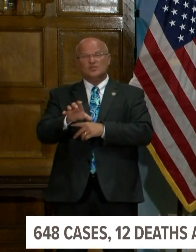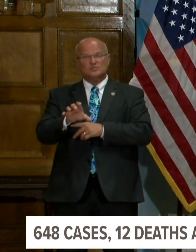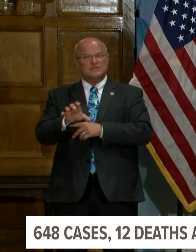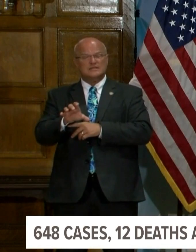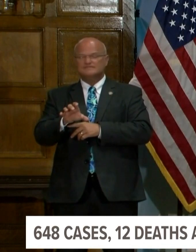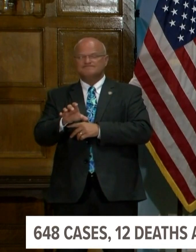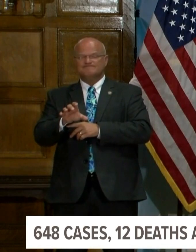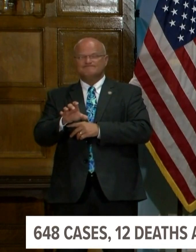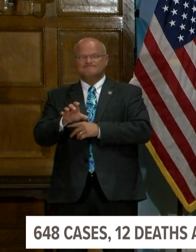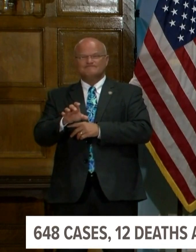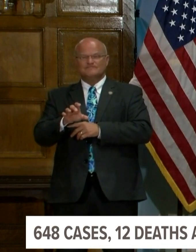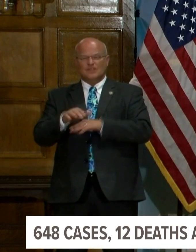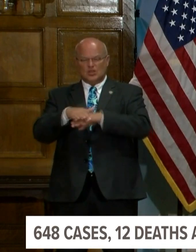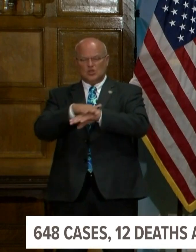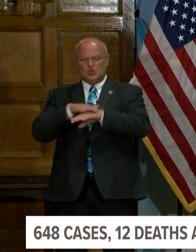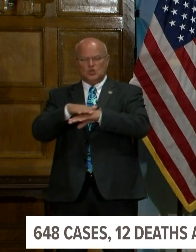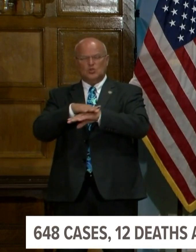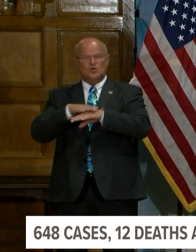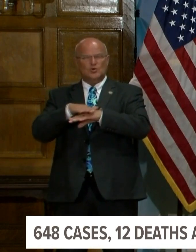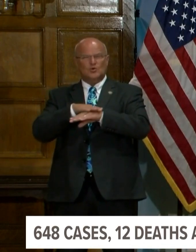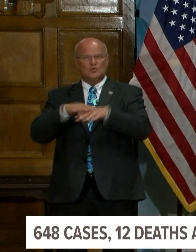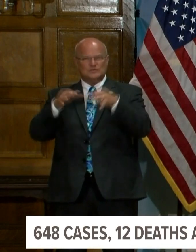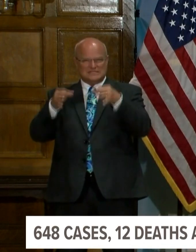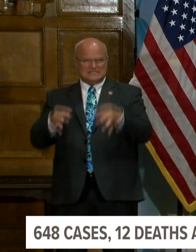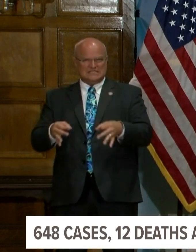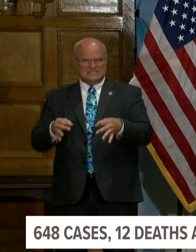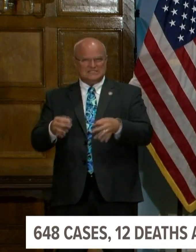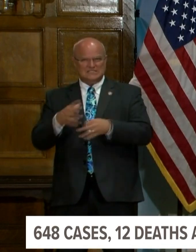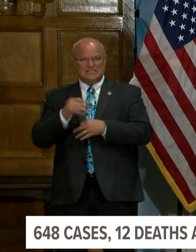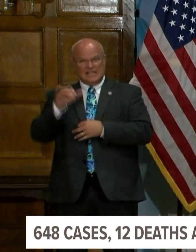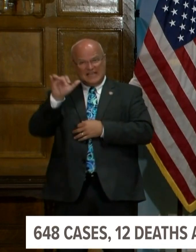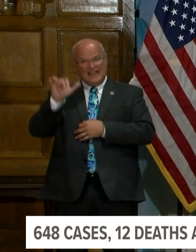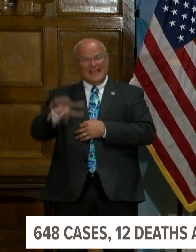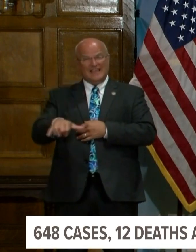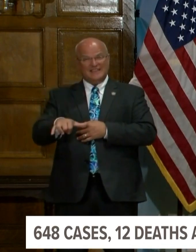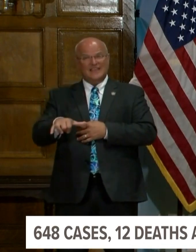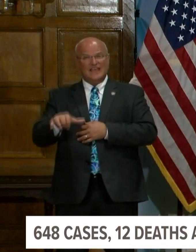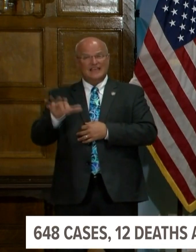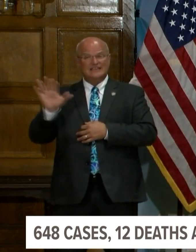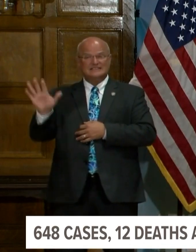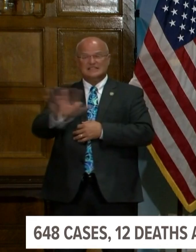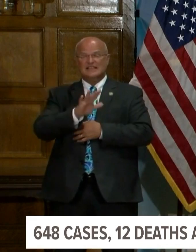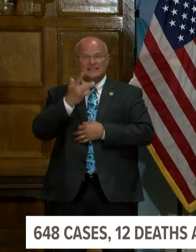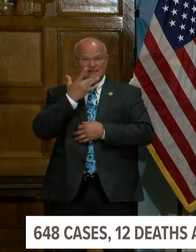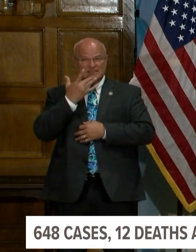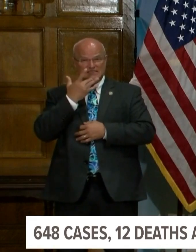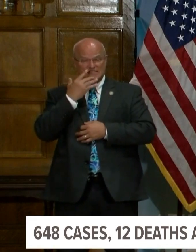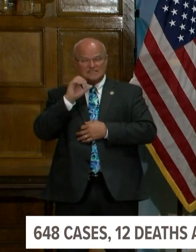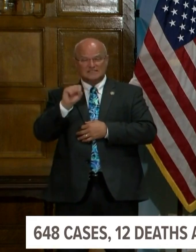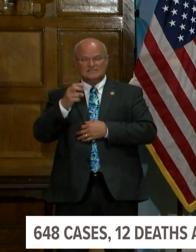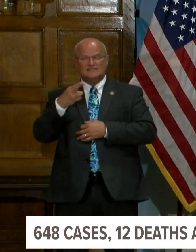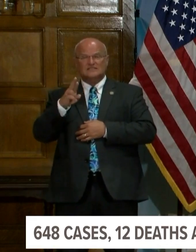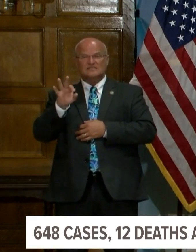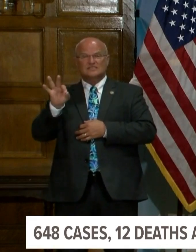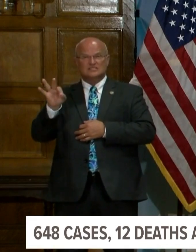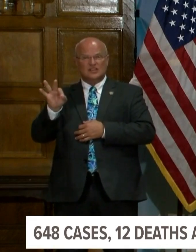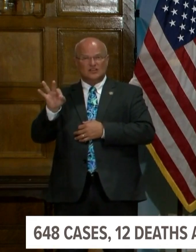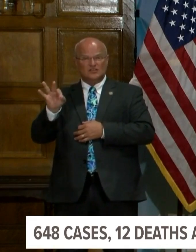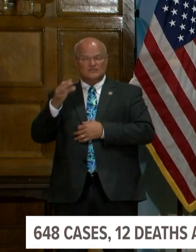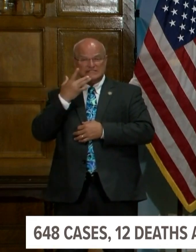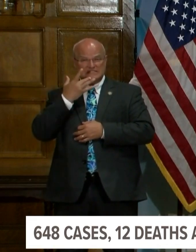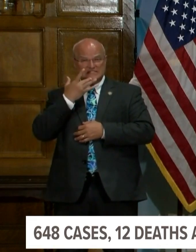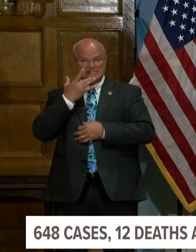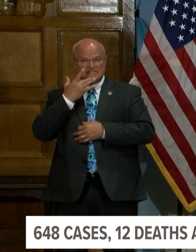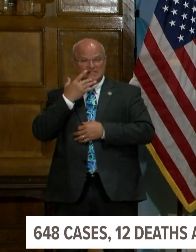are subject to local priorities, and that is a prerogative of the sheriff. It is the prerogative of the